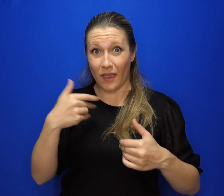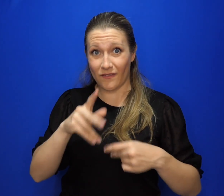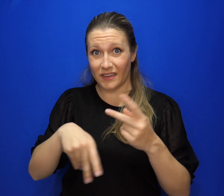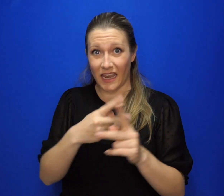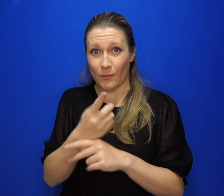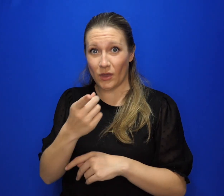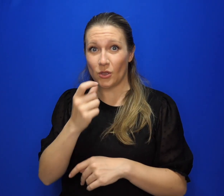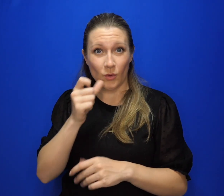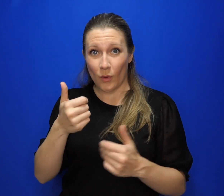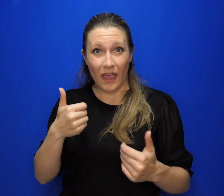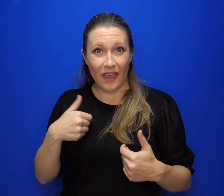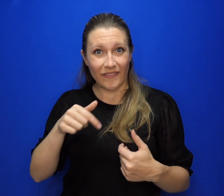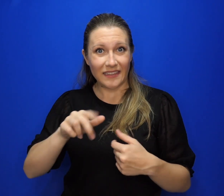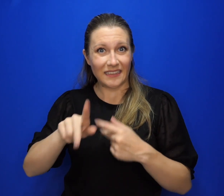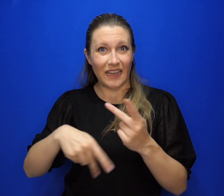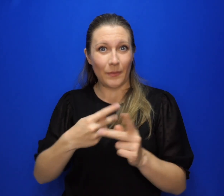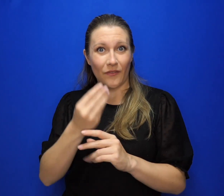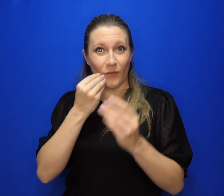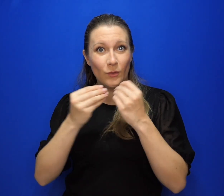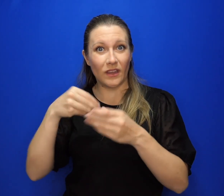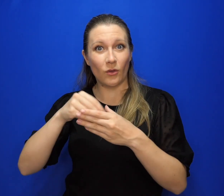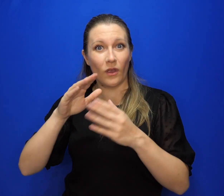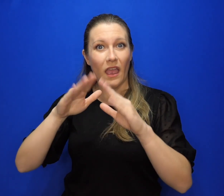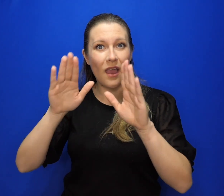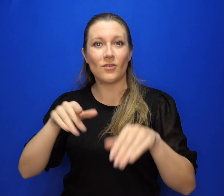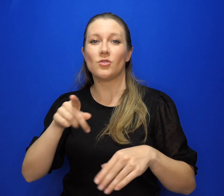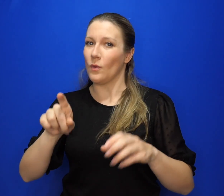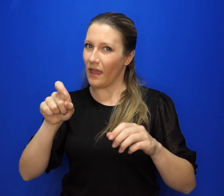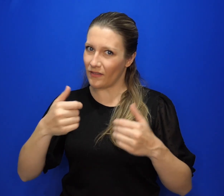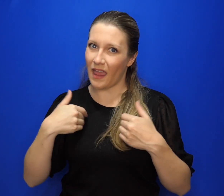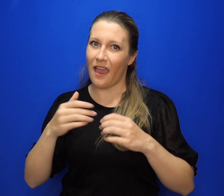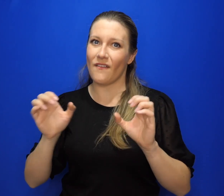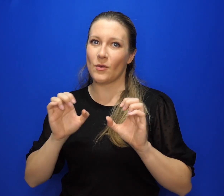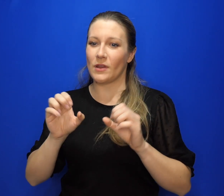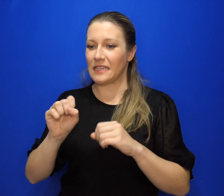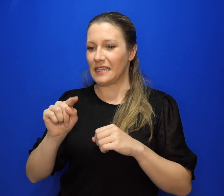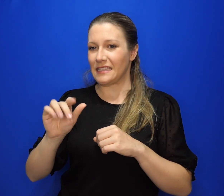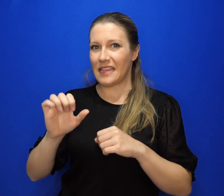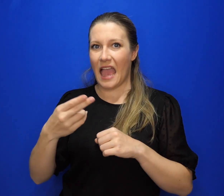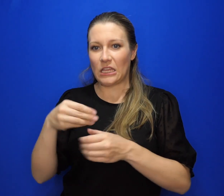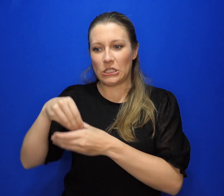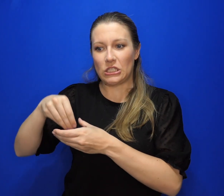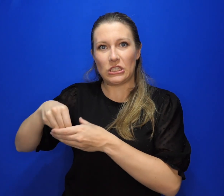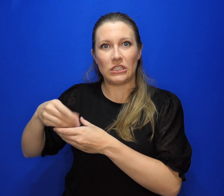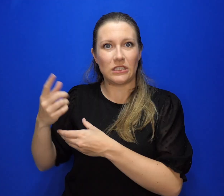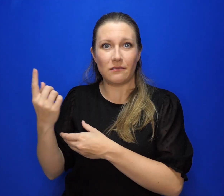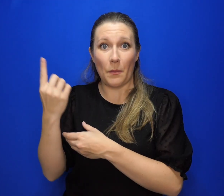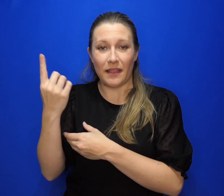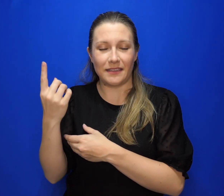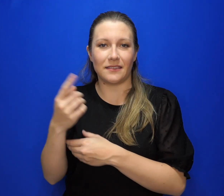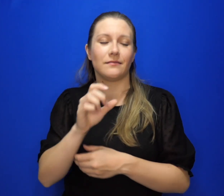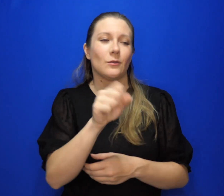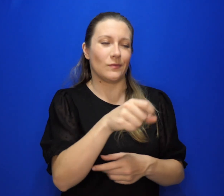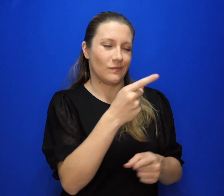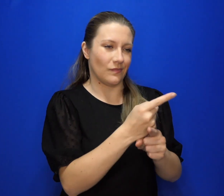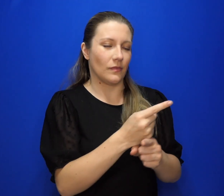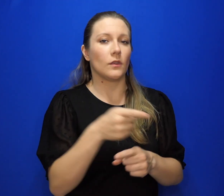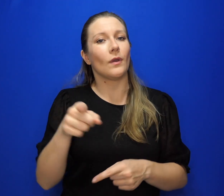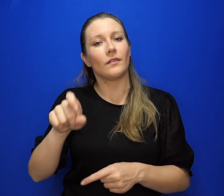this stuff in your house, there's got to be an emergency stash somewhere of stuff. Correct. Yes. You need to understand that simple sugar absorbs well